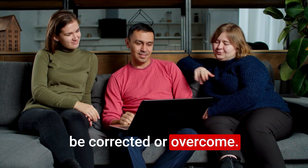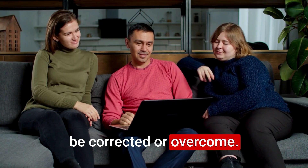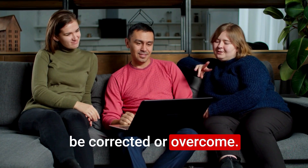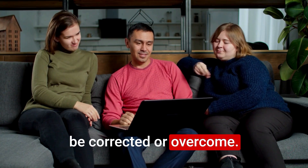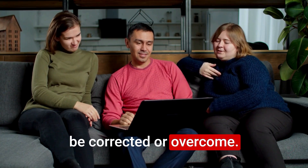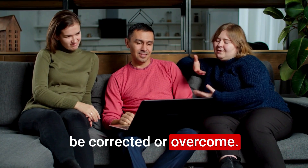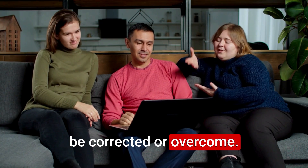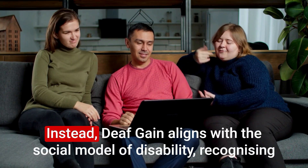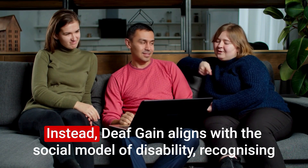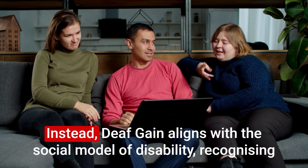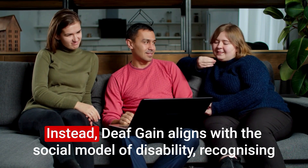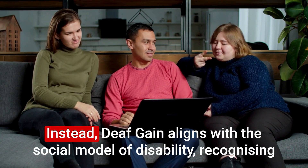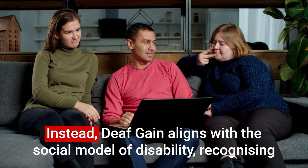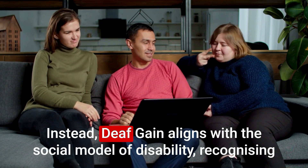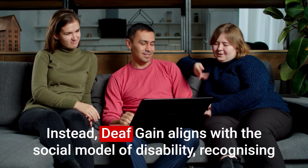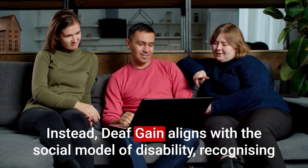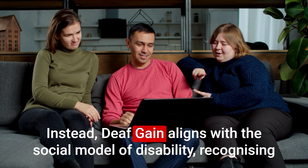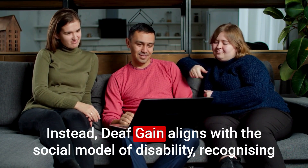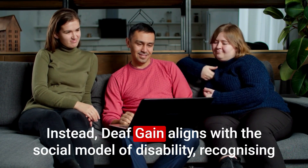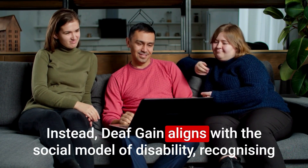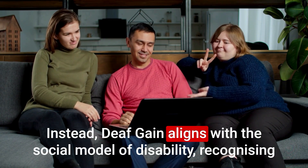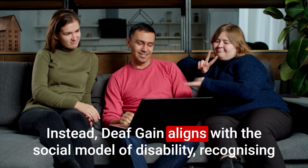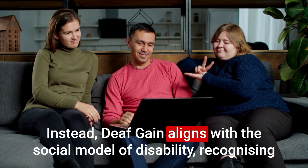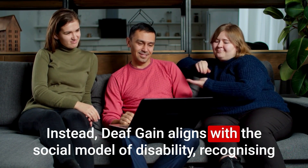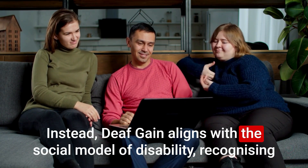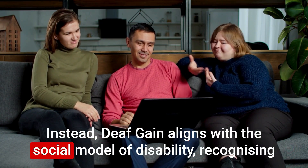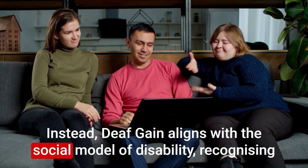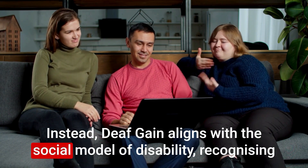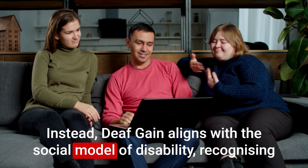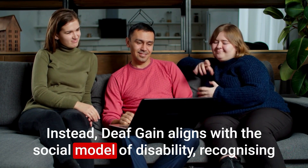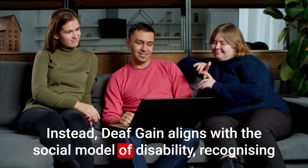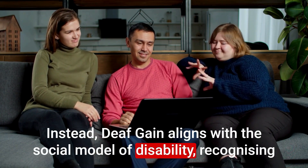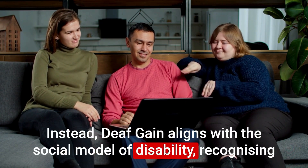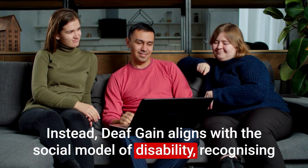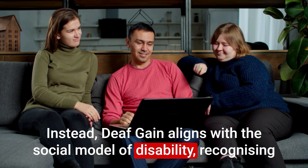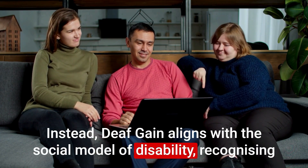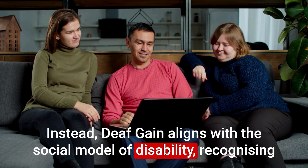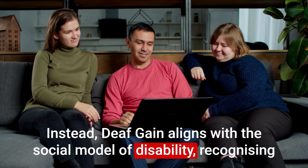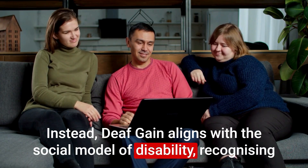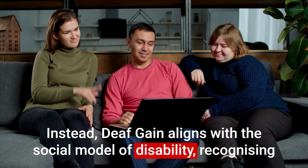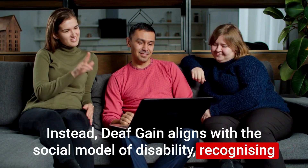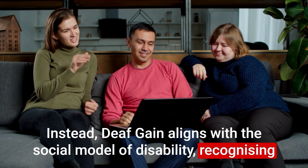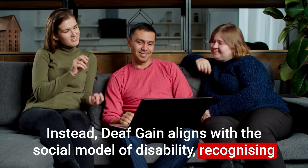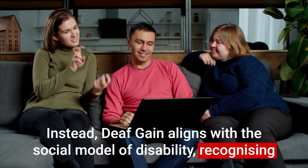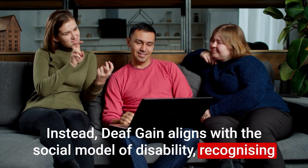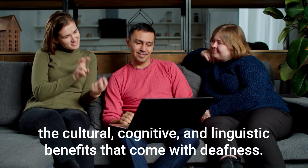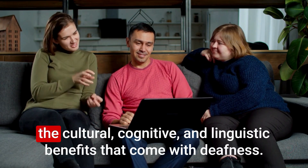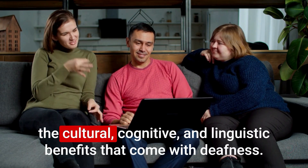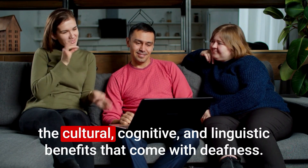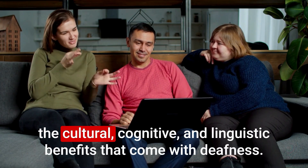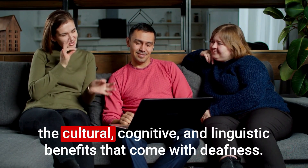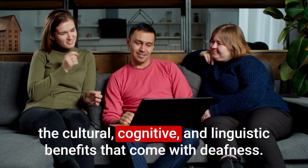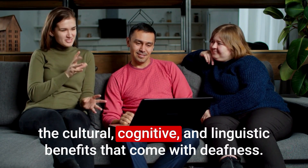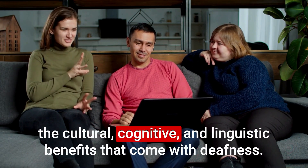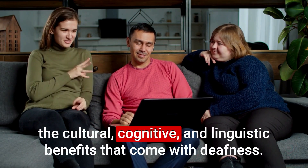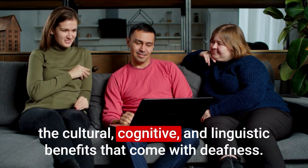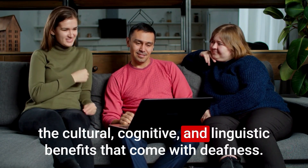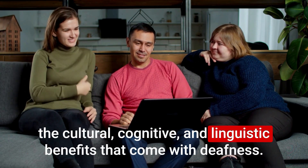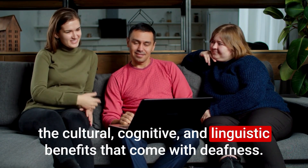overcome. Instead, deaf gain aligns with the social model of disability, recognizing the cultural, cognitive, and